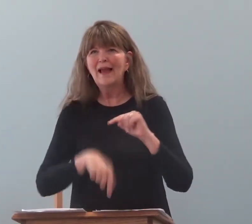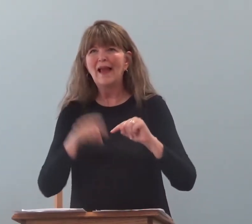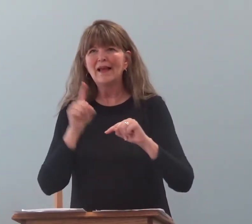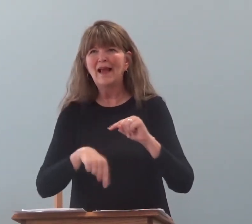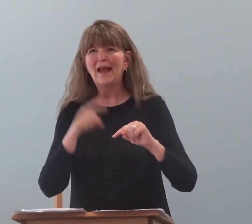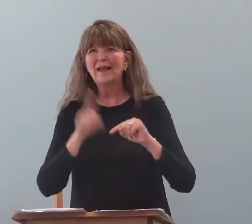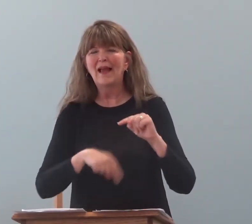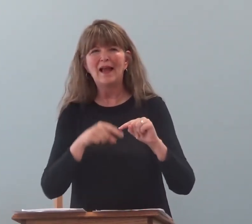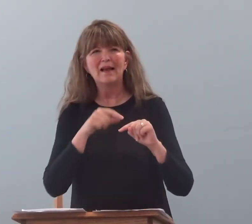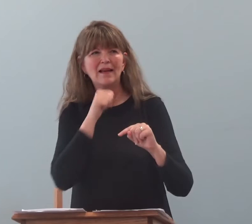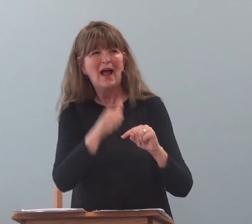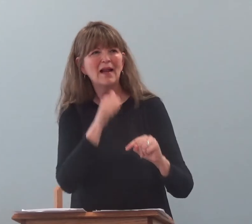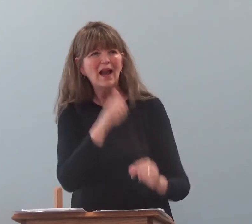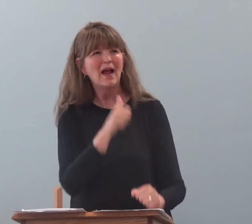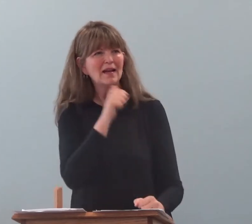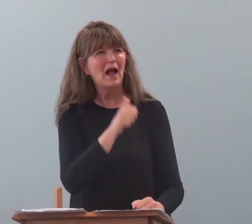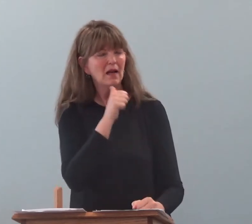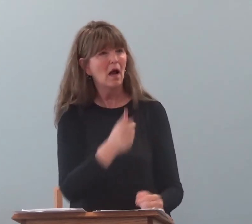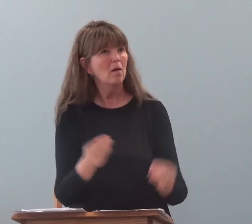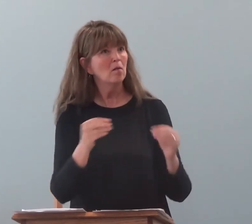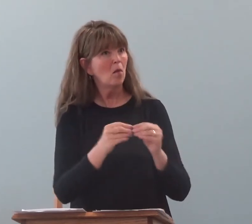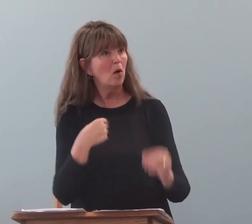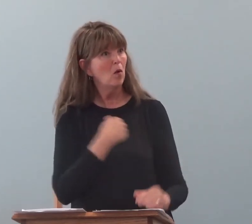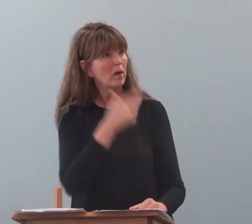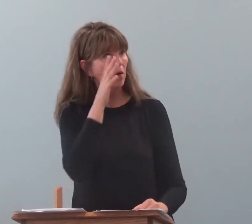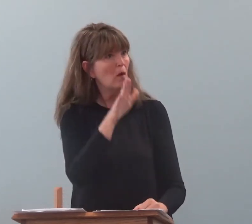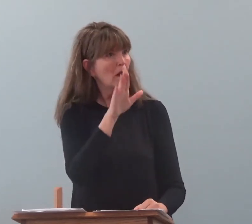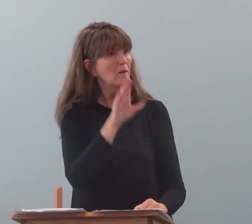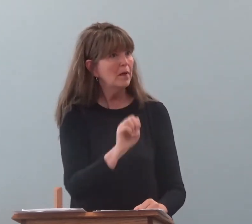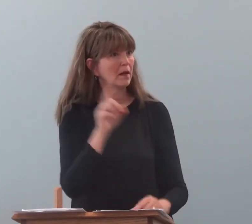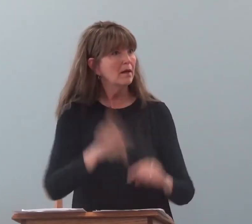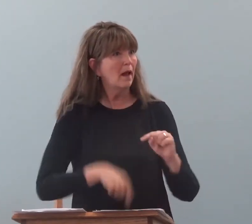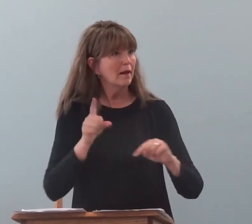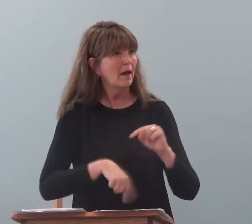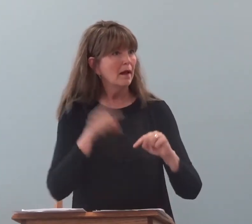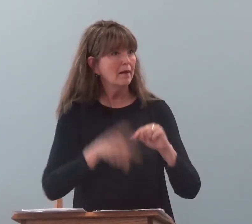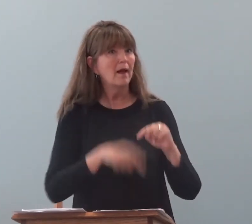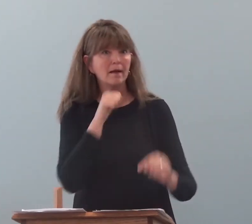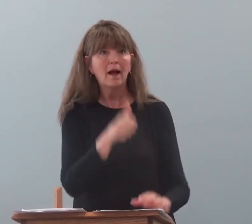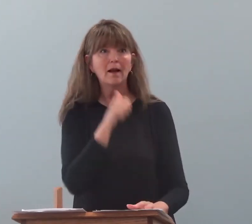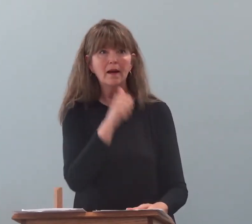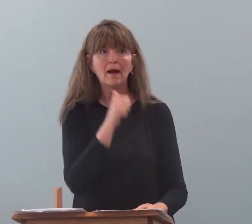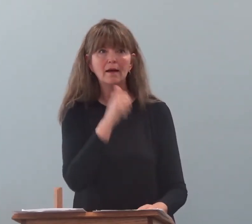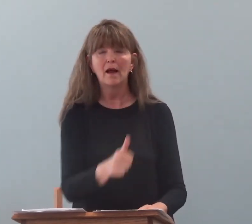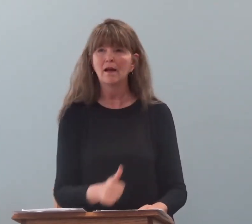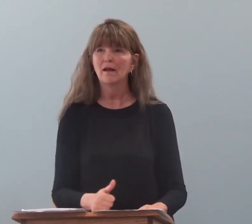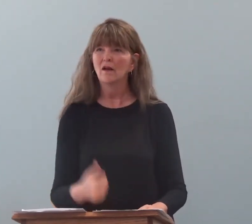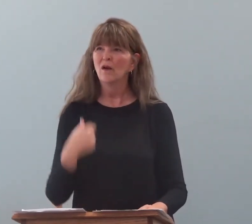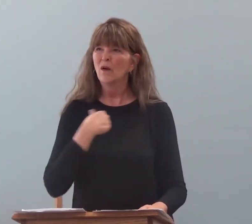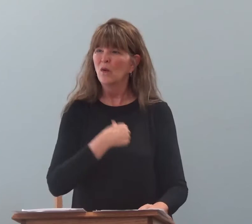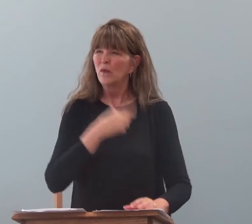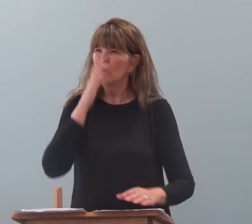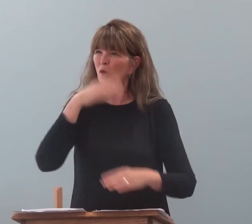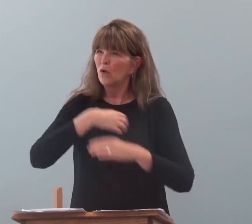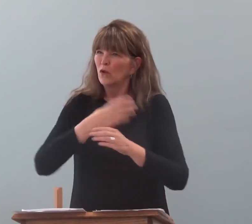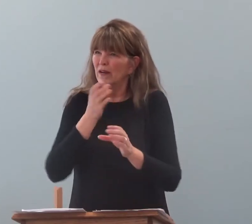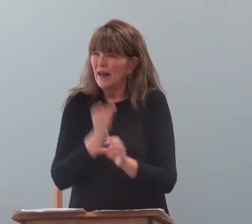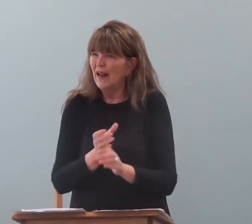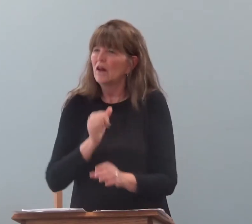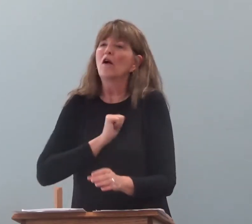we become. If we are constantly saying that we cannot do or we cannot be, then we will not do and we will